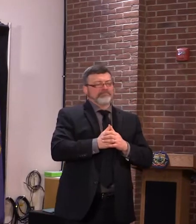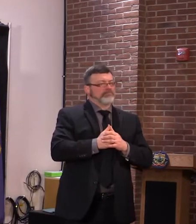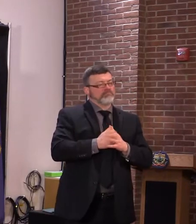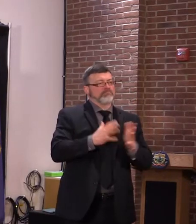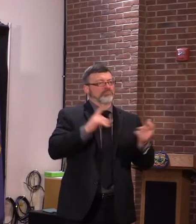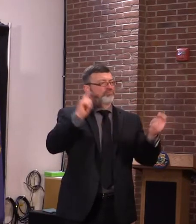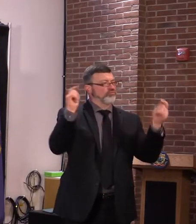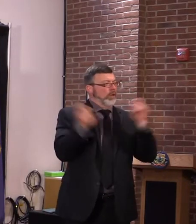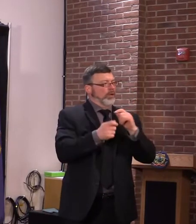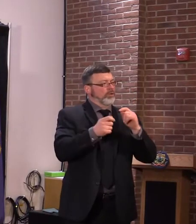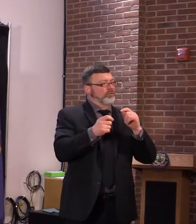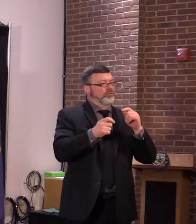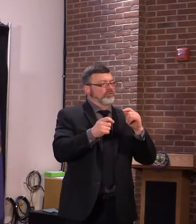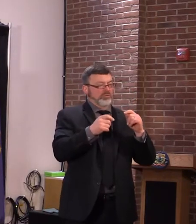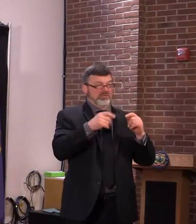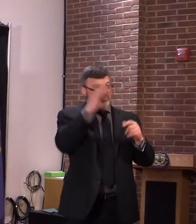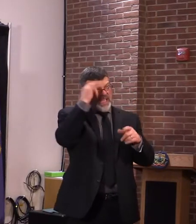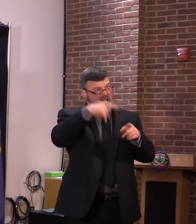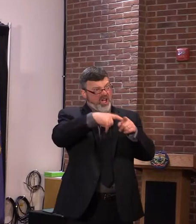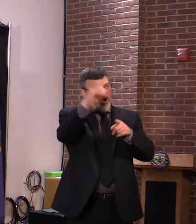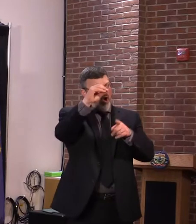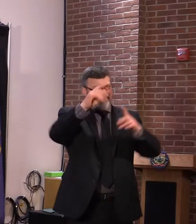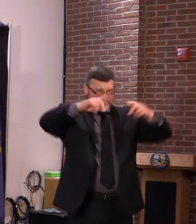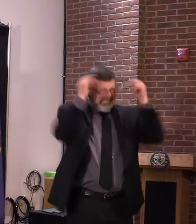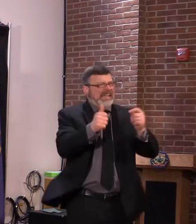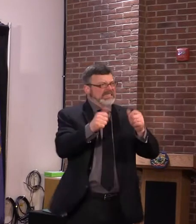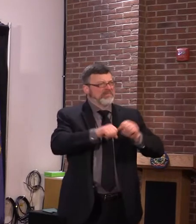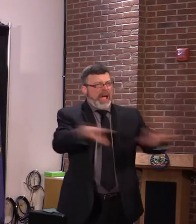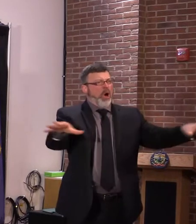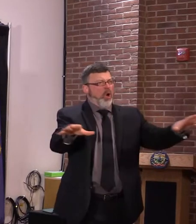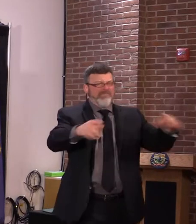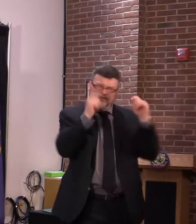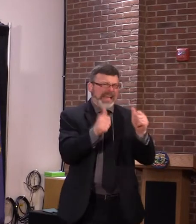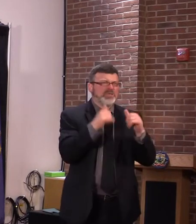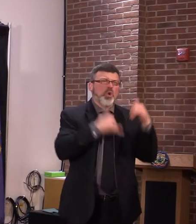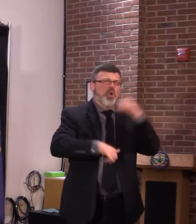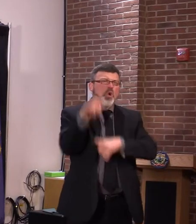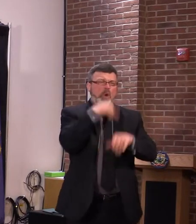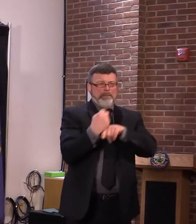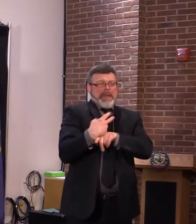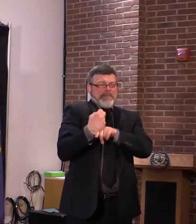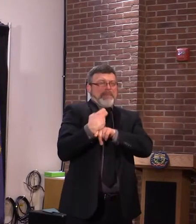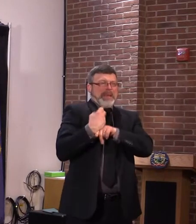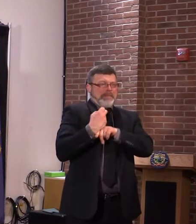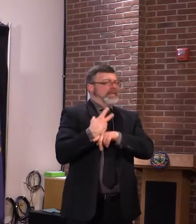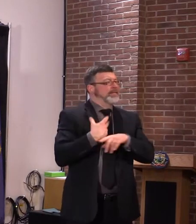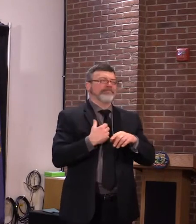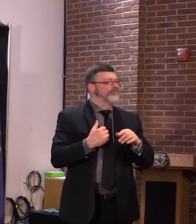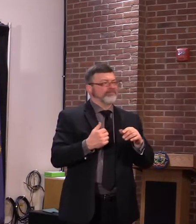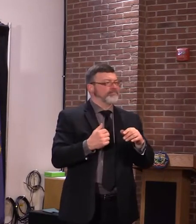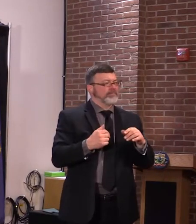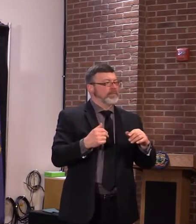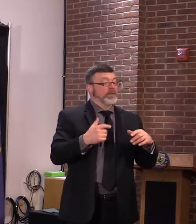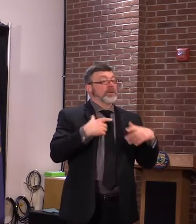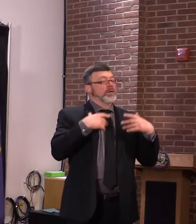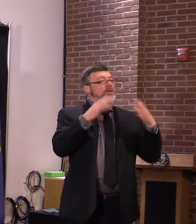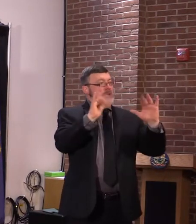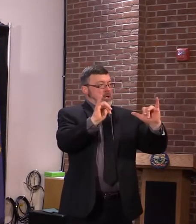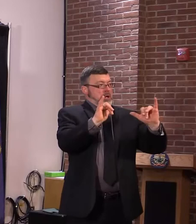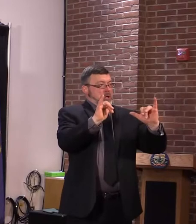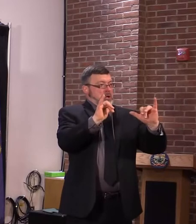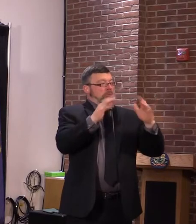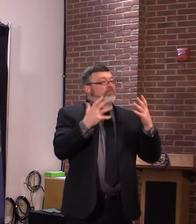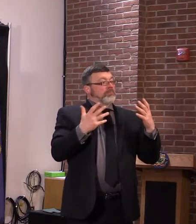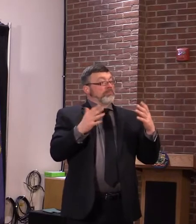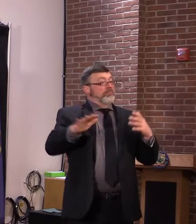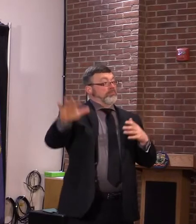Omicron. This strategy, I'm delighted to say, today has now been supported by national public health